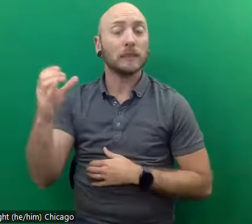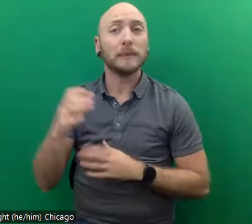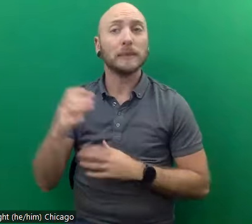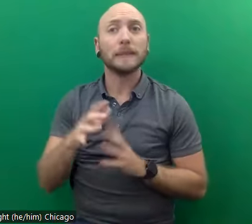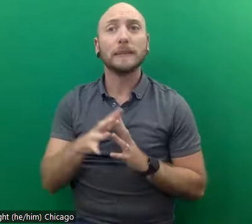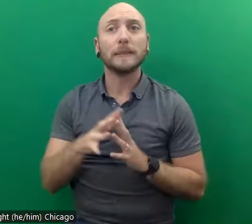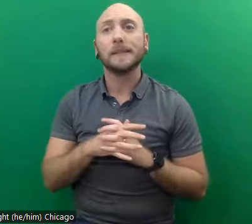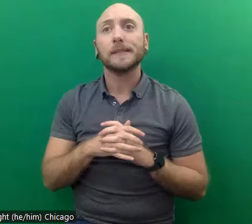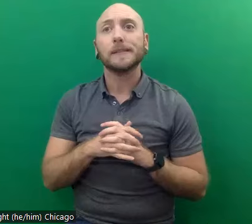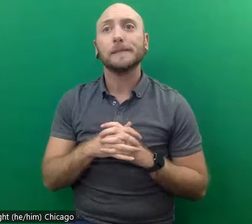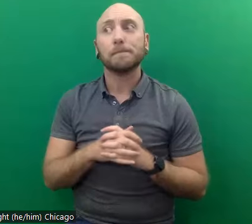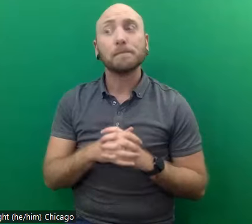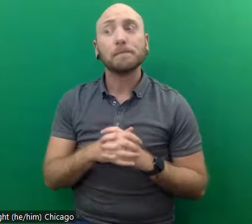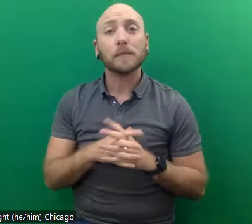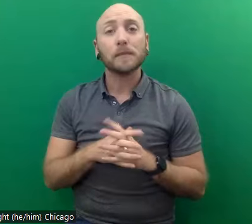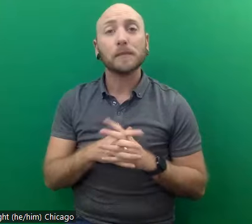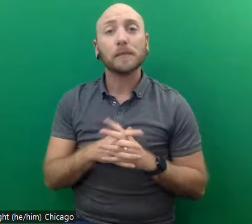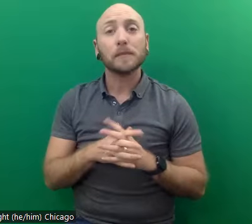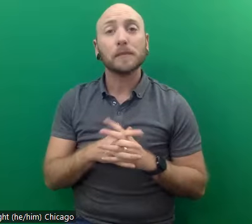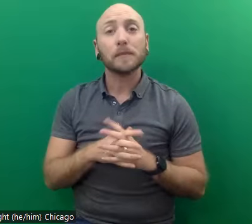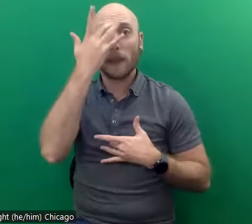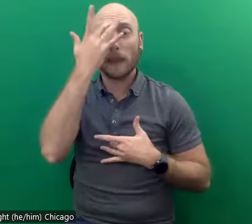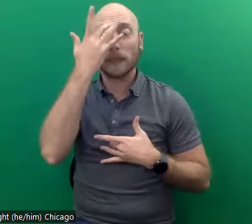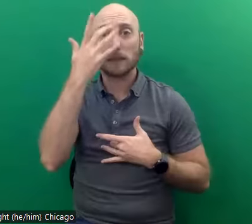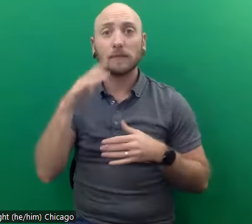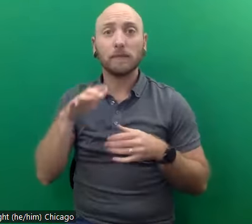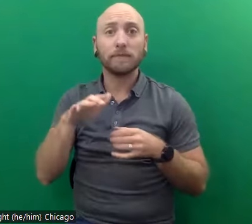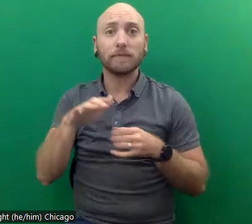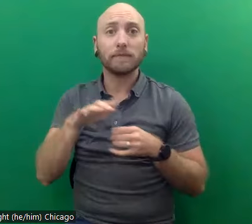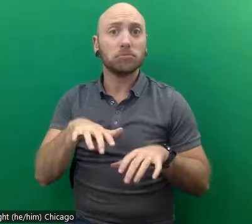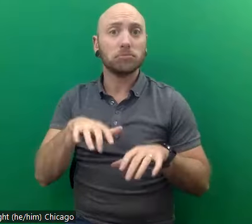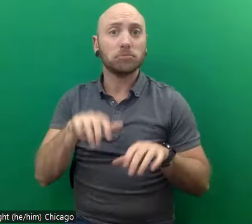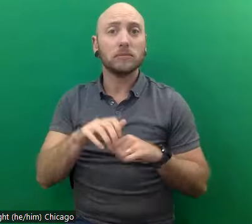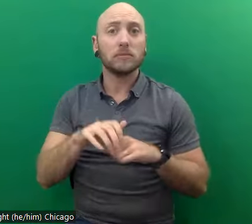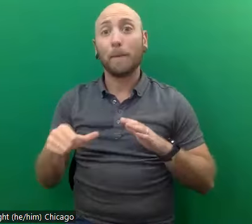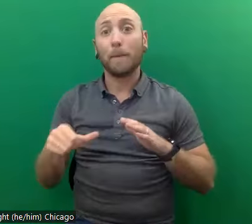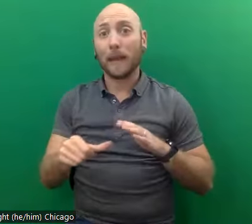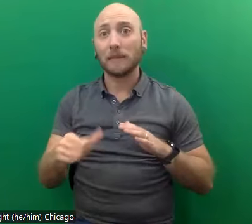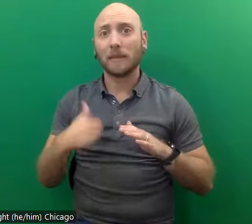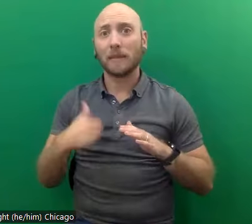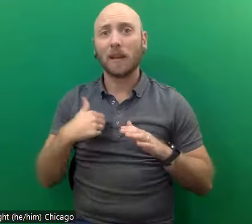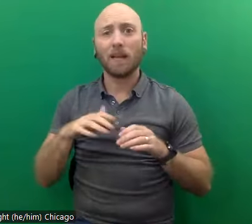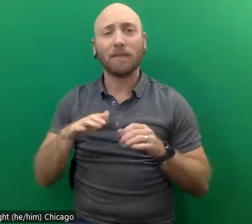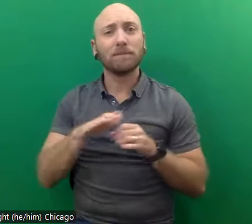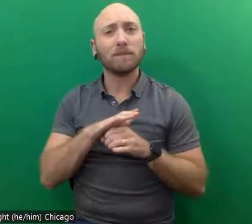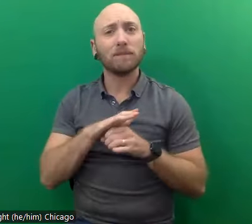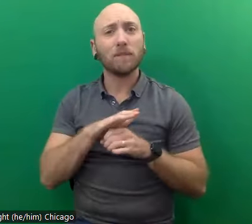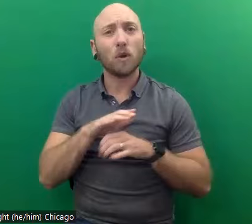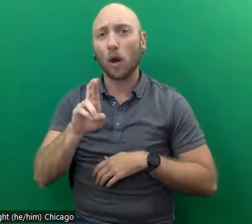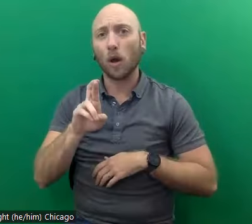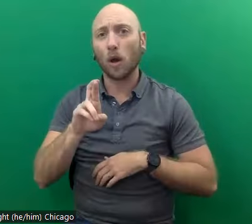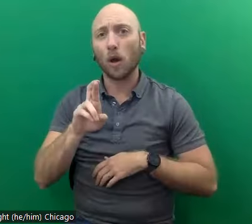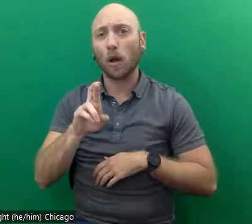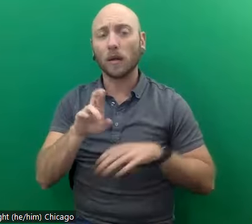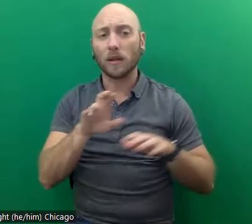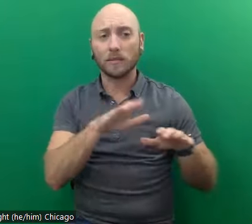took hold. We had a full service bar in that basement, and nobody in my family are alcoholics. It was